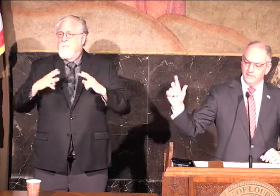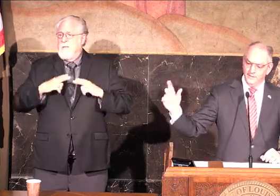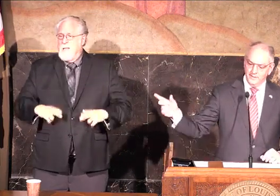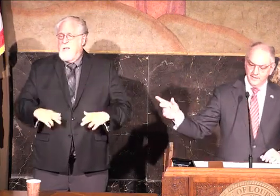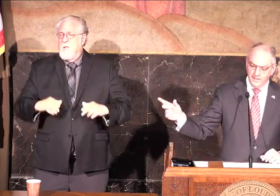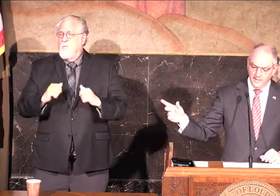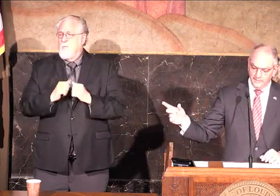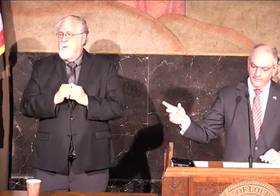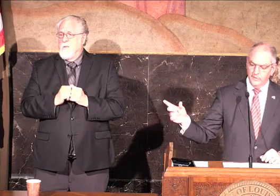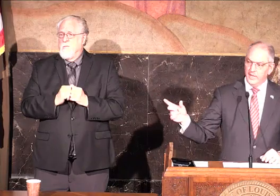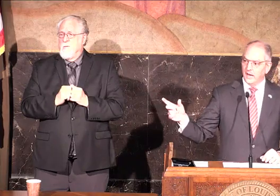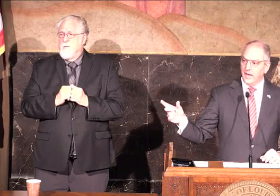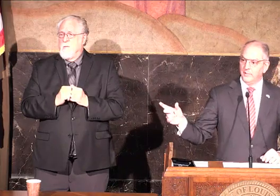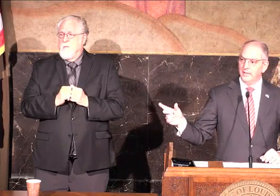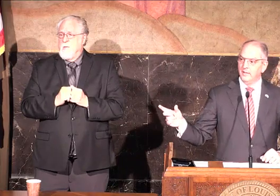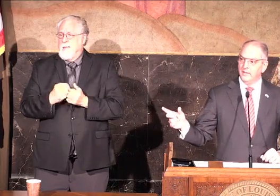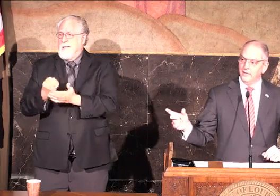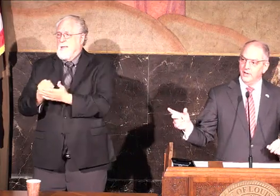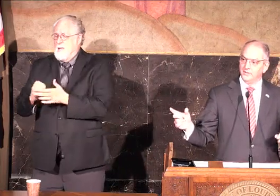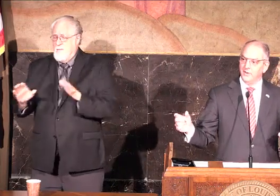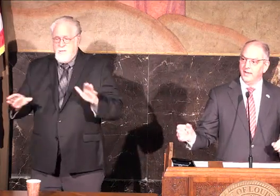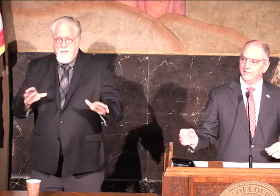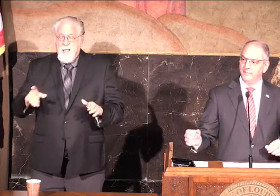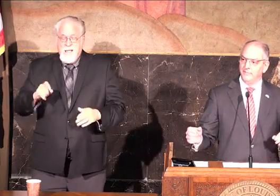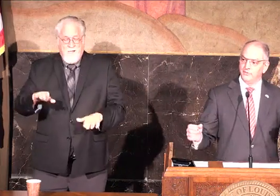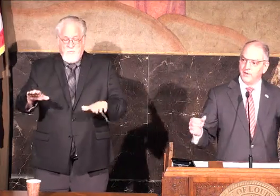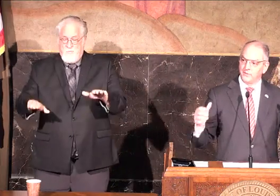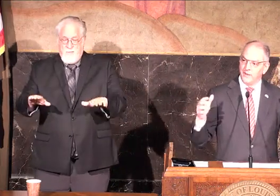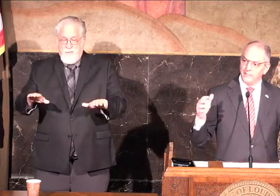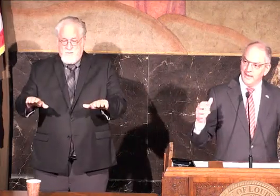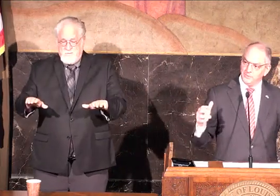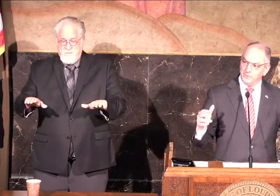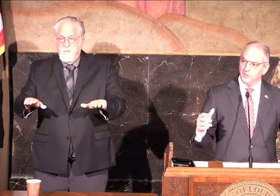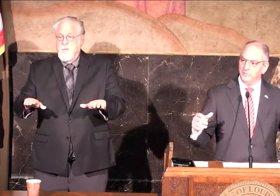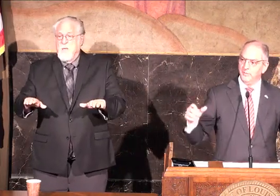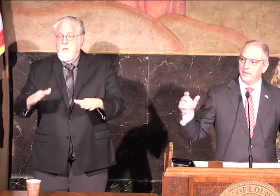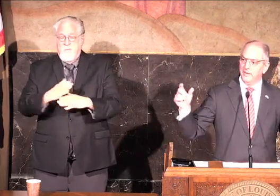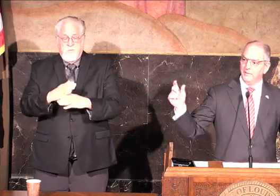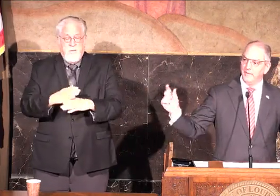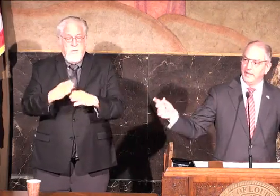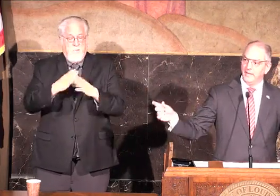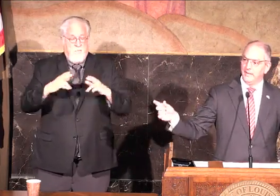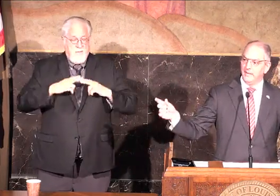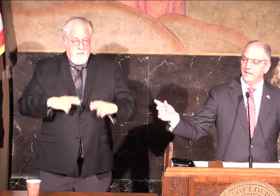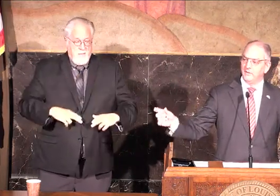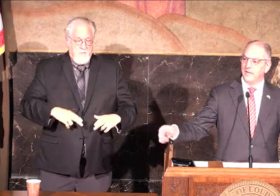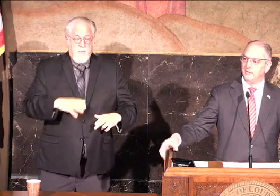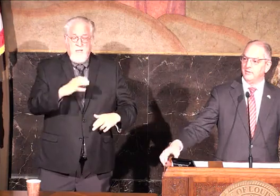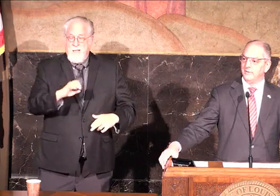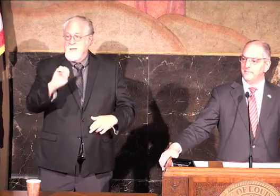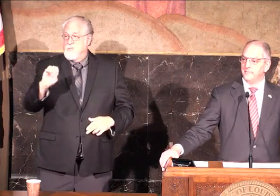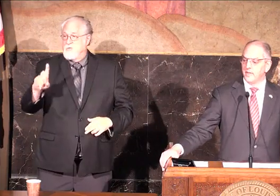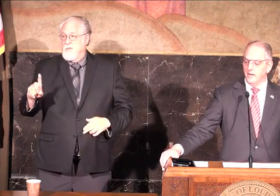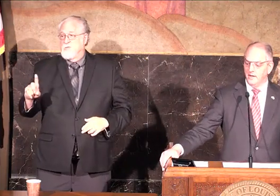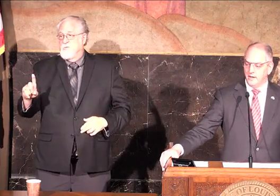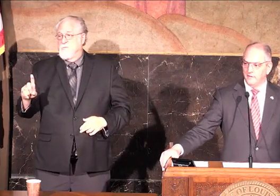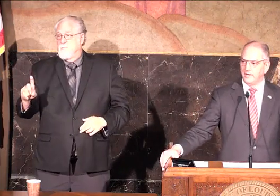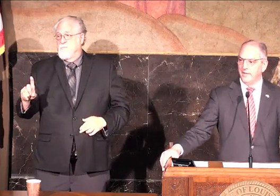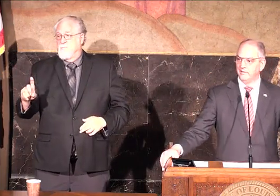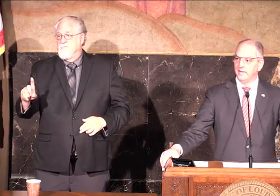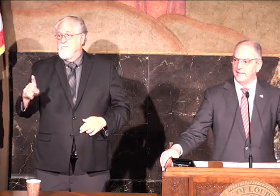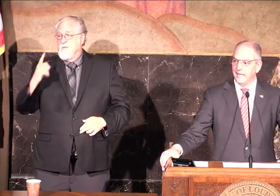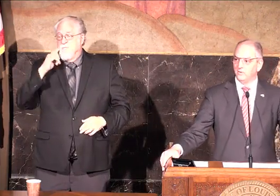with the economy. You also have to strike the right balance between public health and the education of